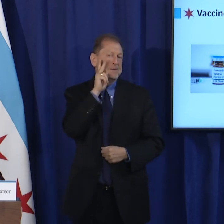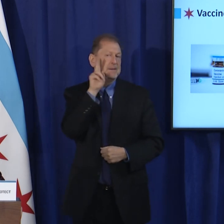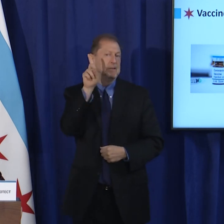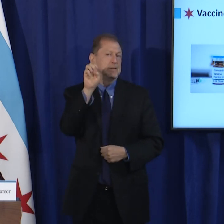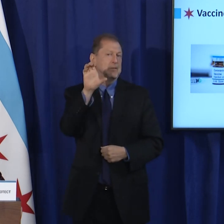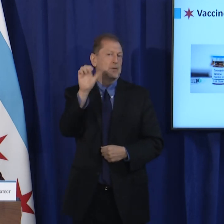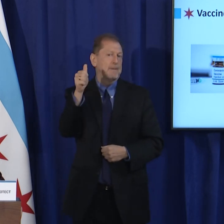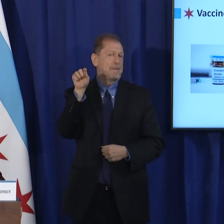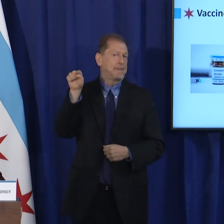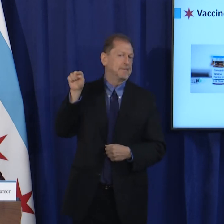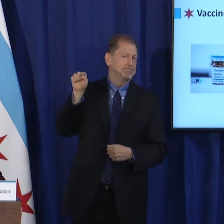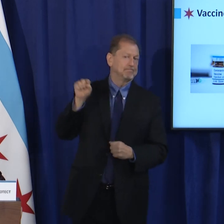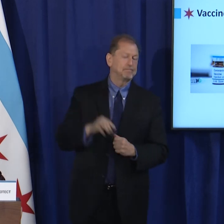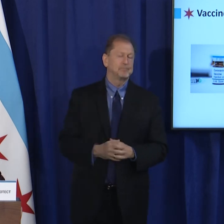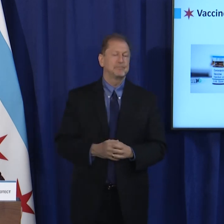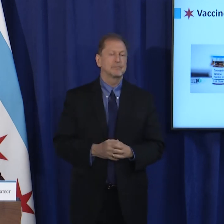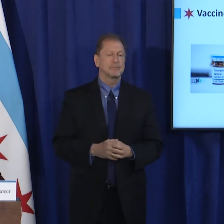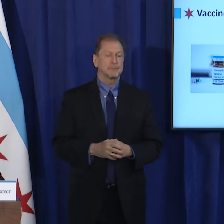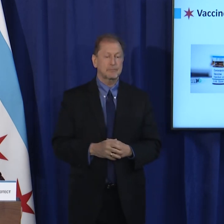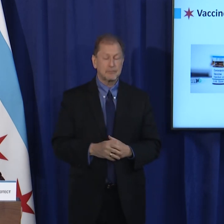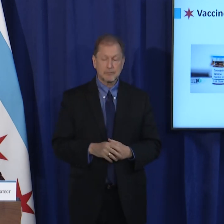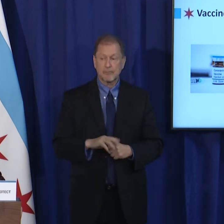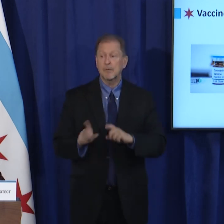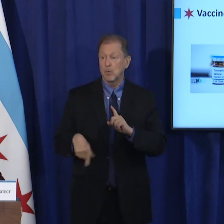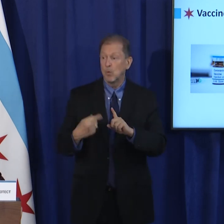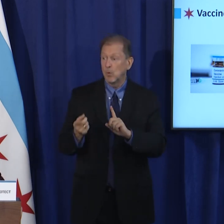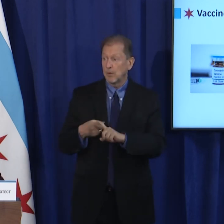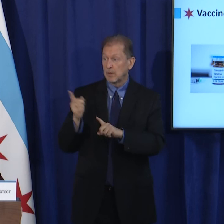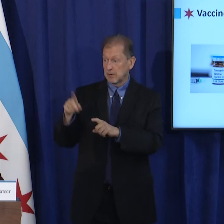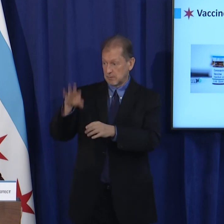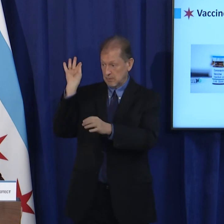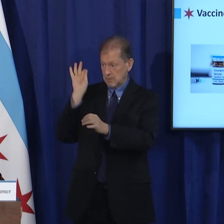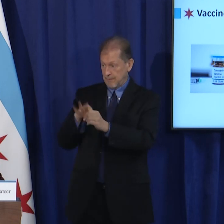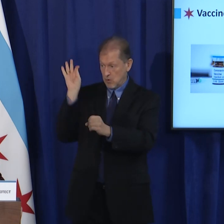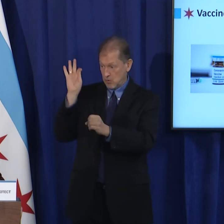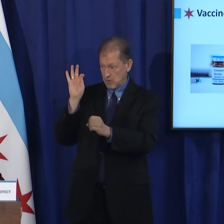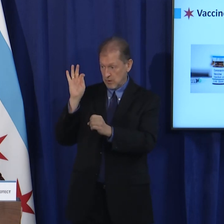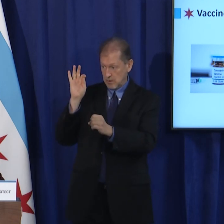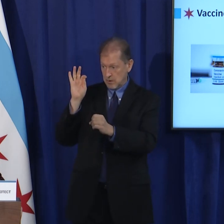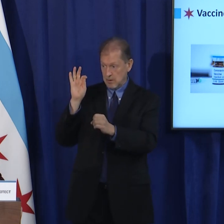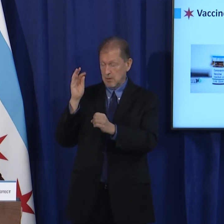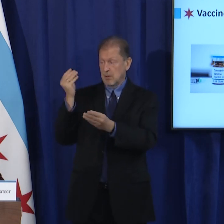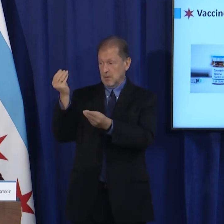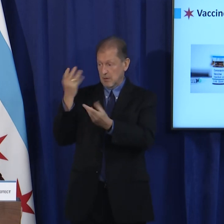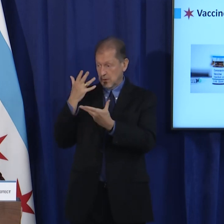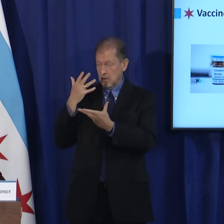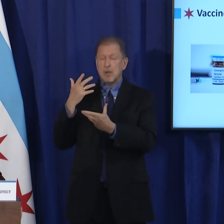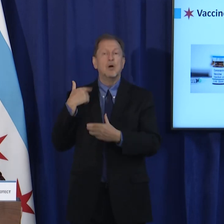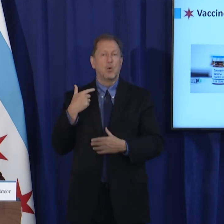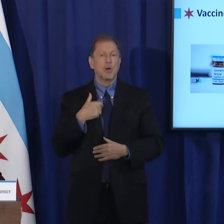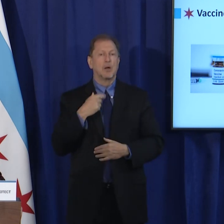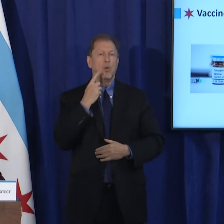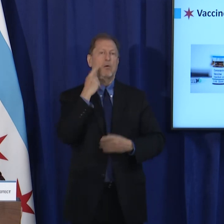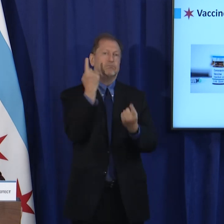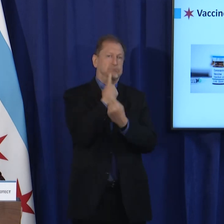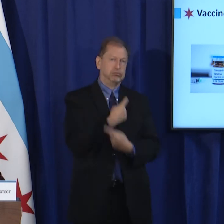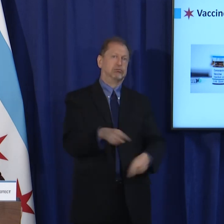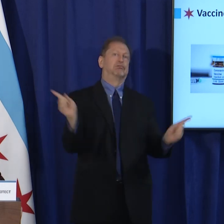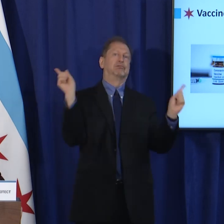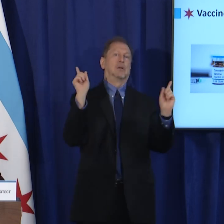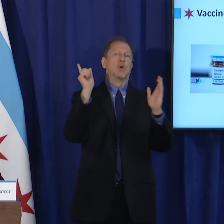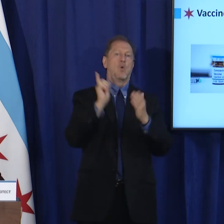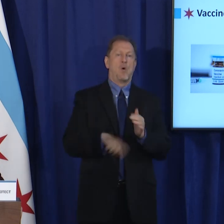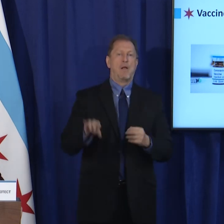be sharing, and this will be made public immediately upon conclusion of that meeting, the data that